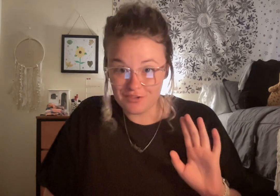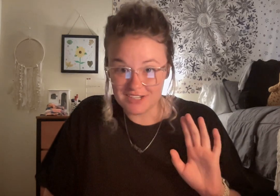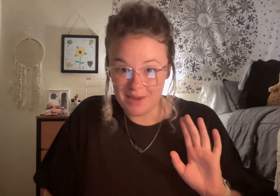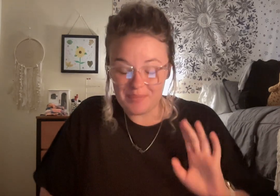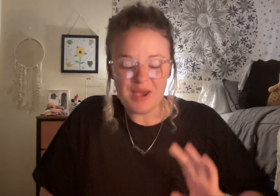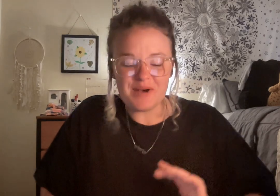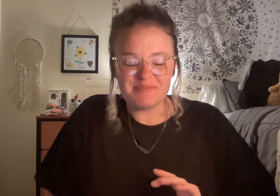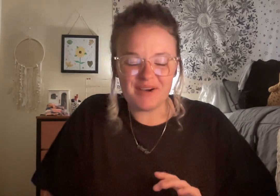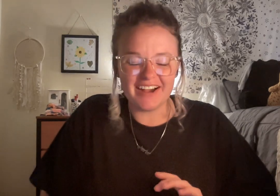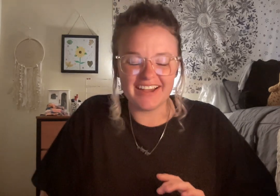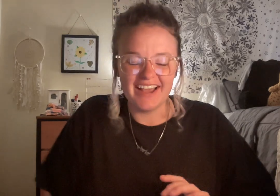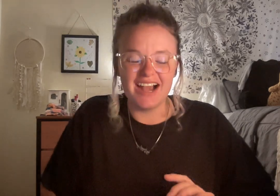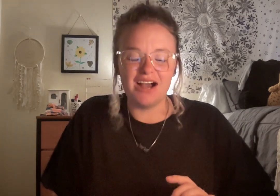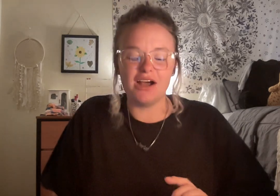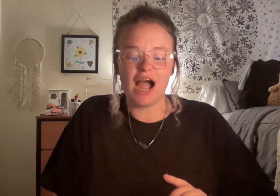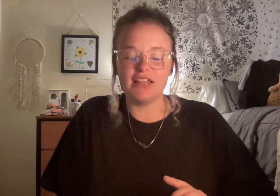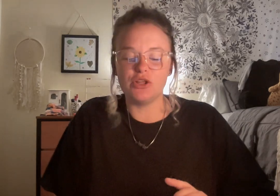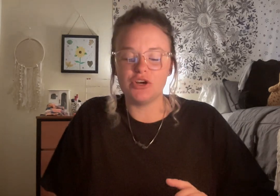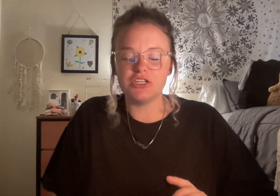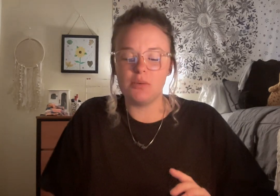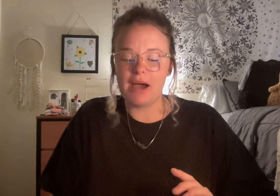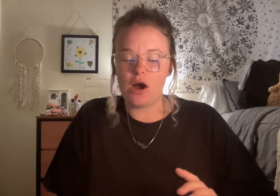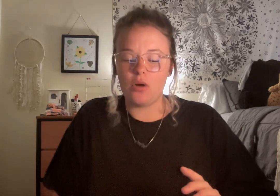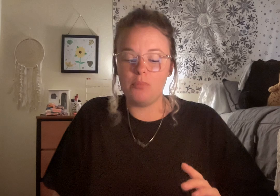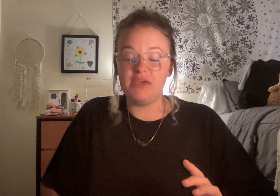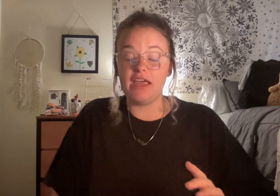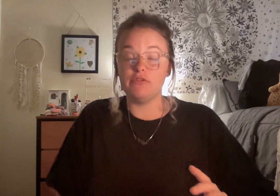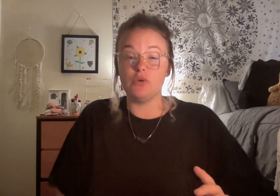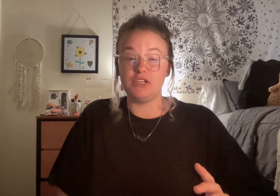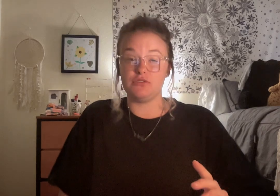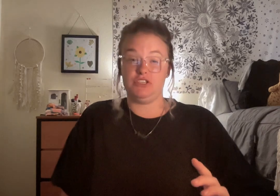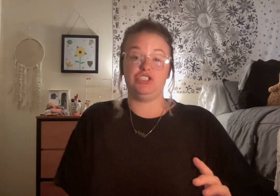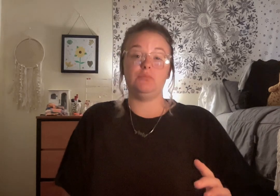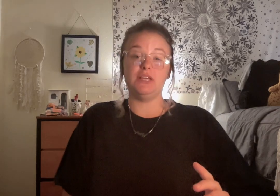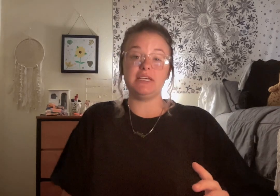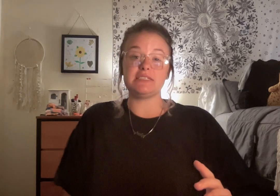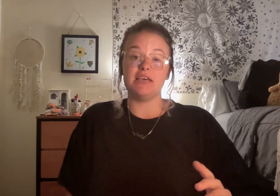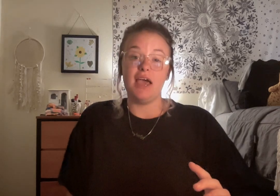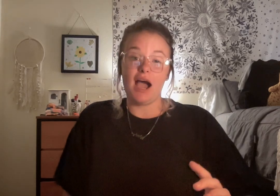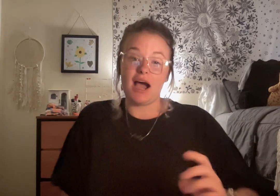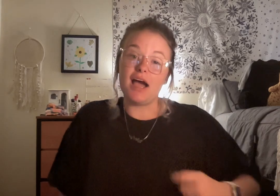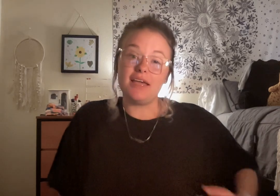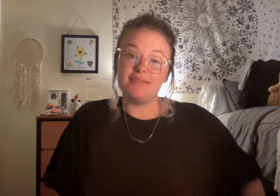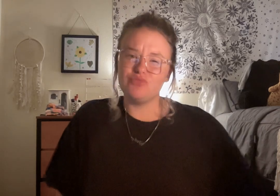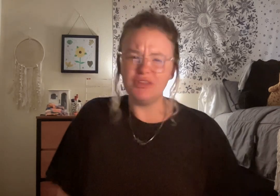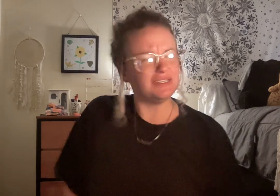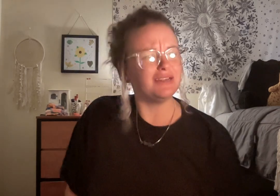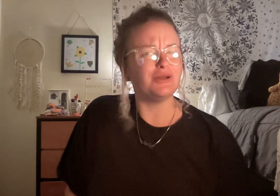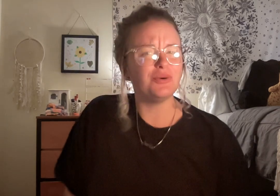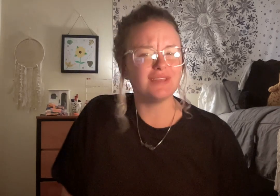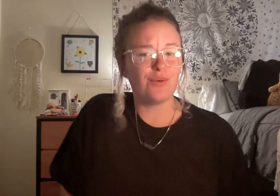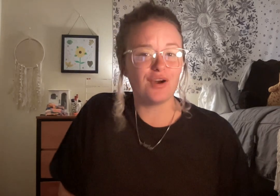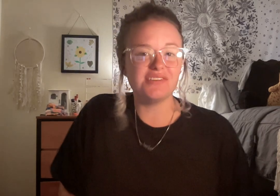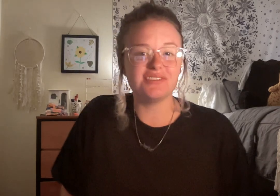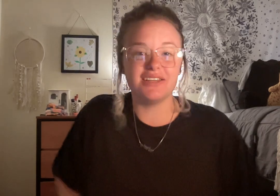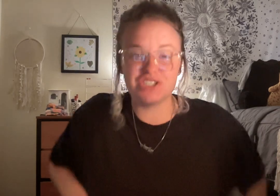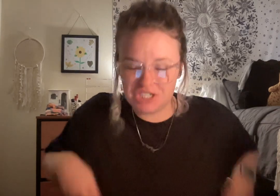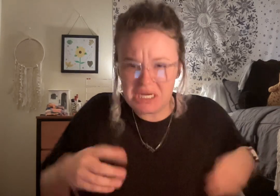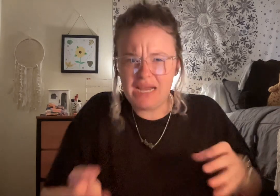time, but I learned about behavioral intervention plans. I really didn't know what that was, and she kind of